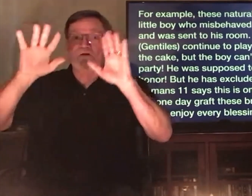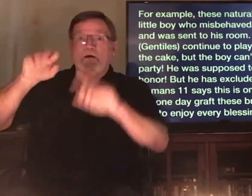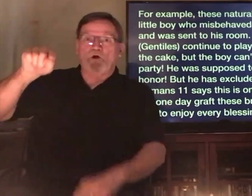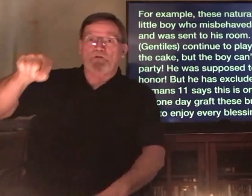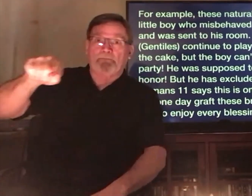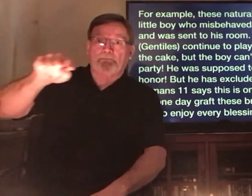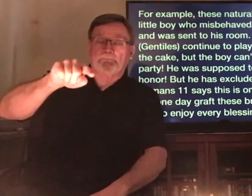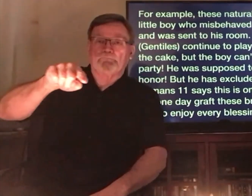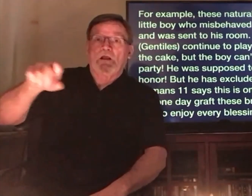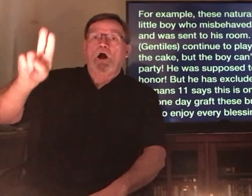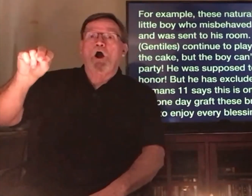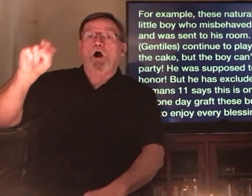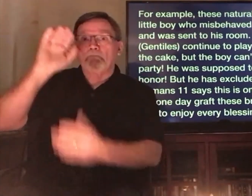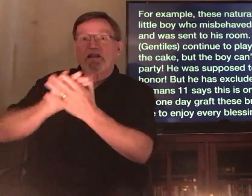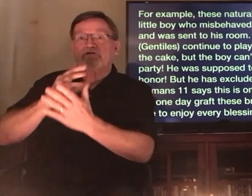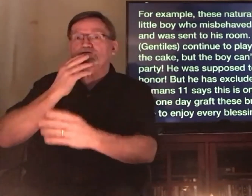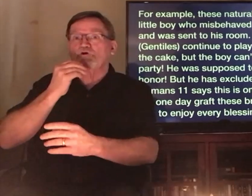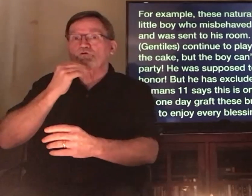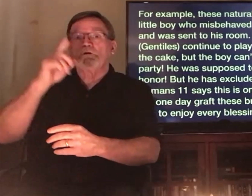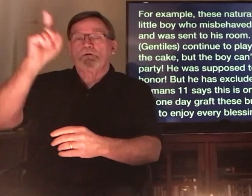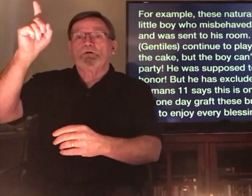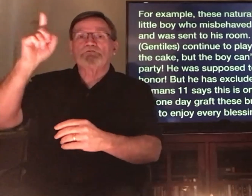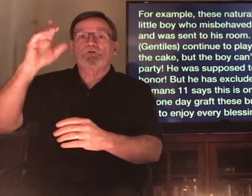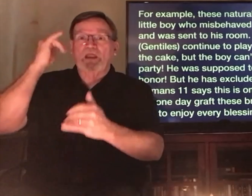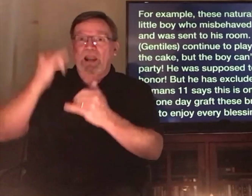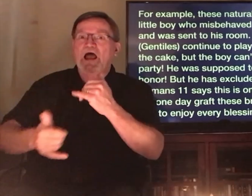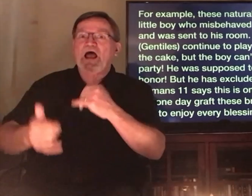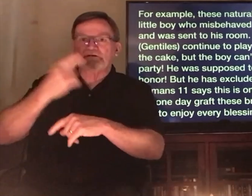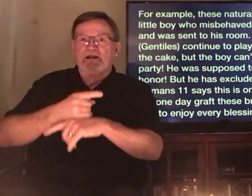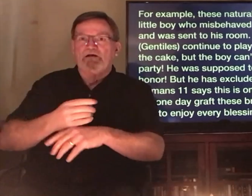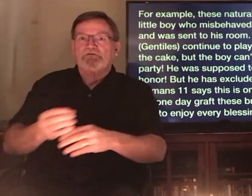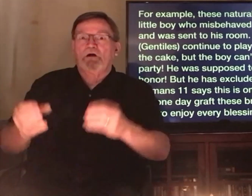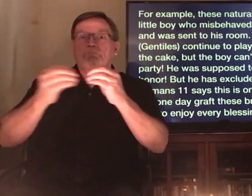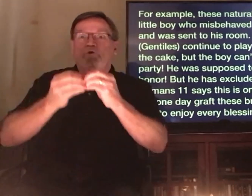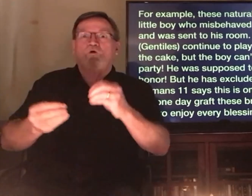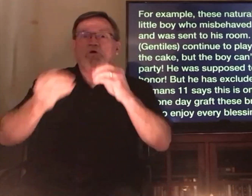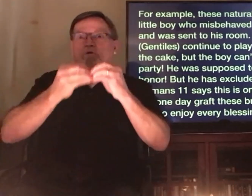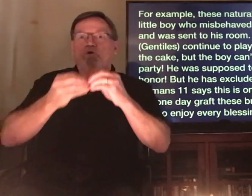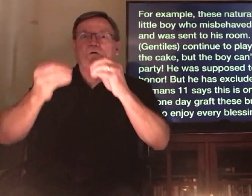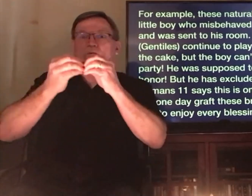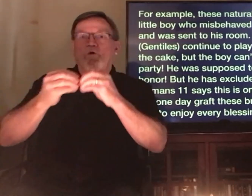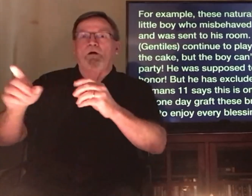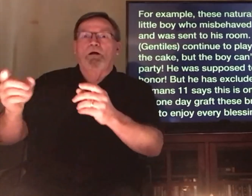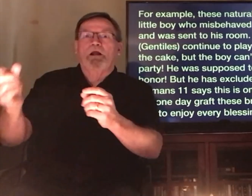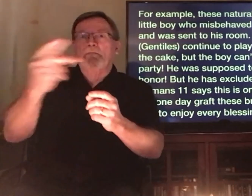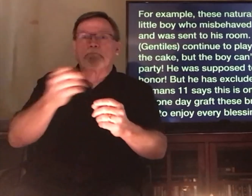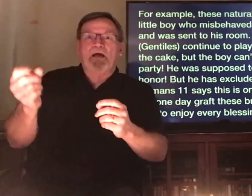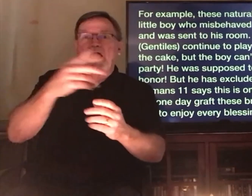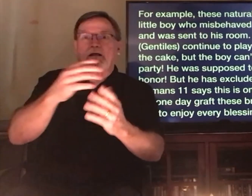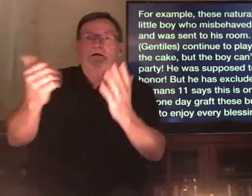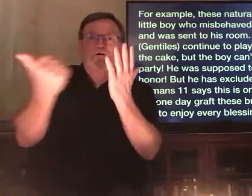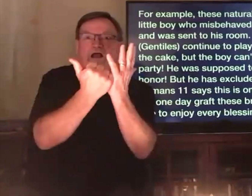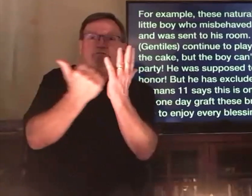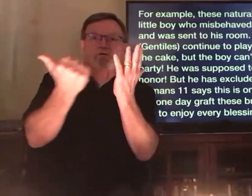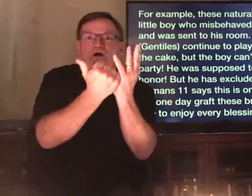who not behave, bad behave, at his birthday party, and